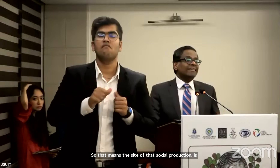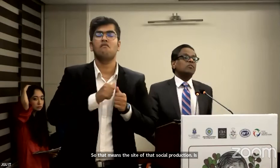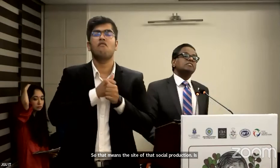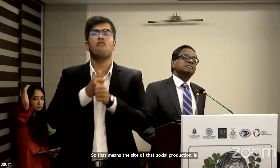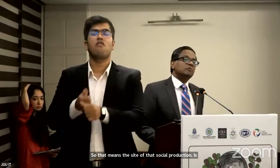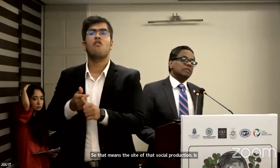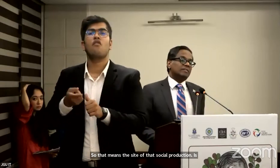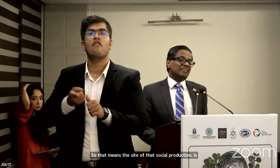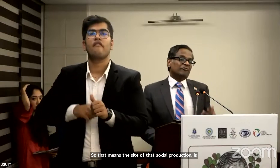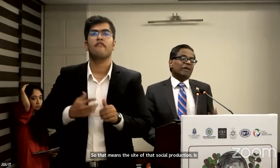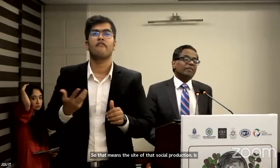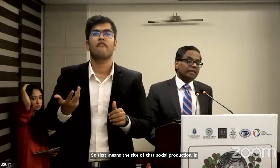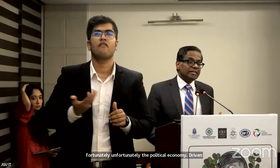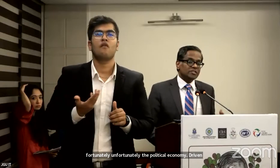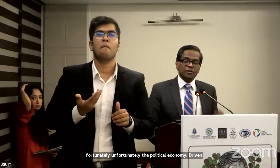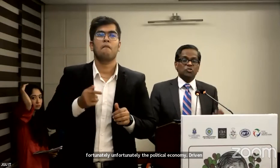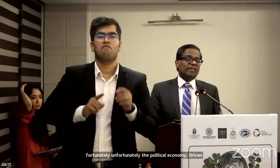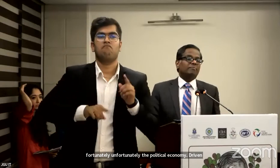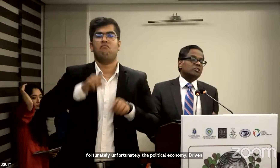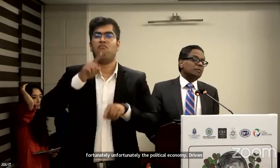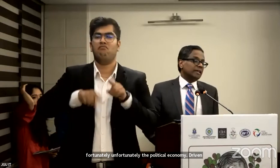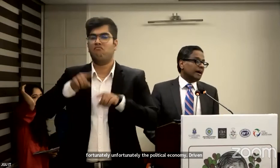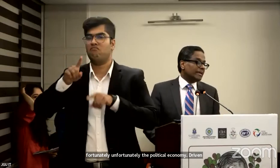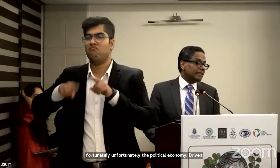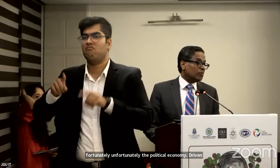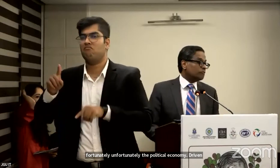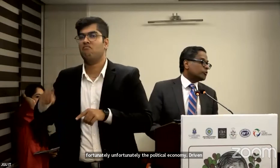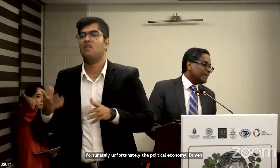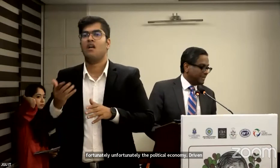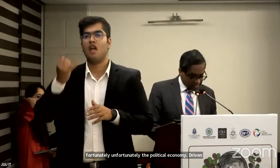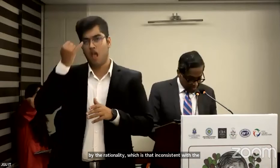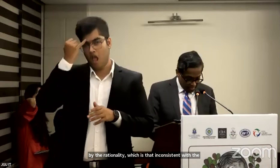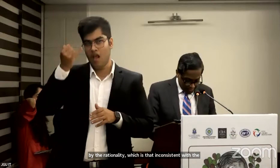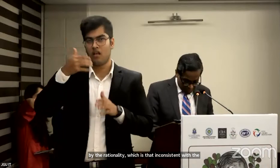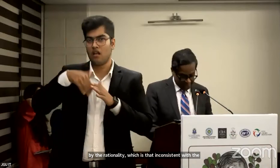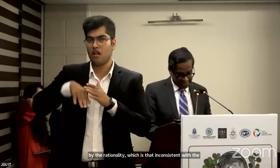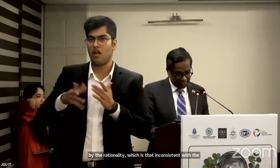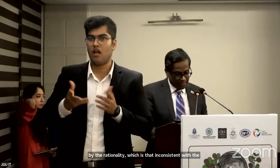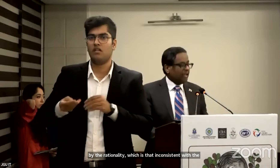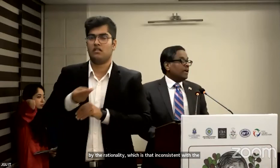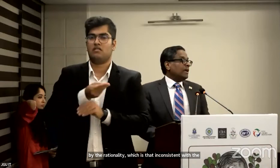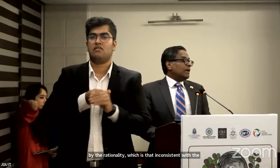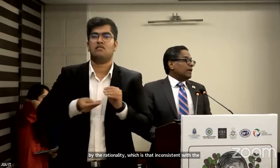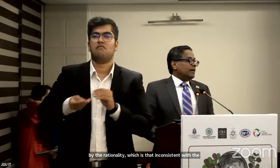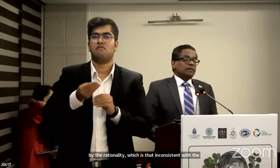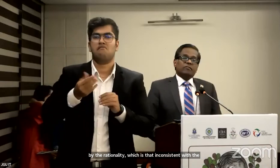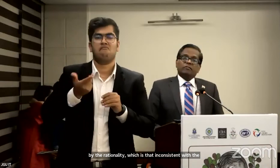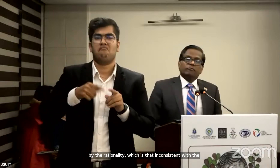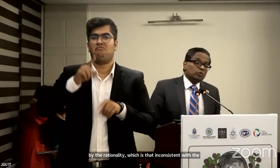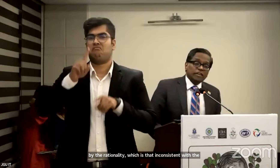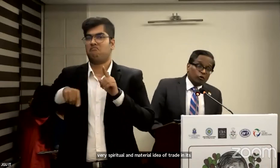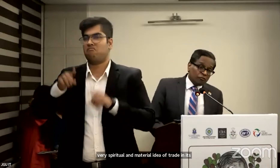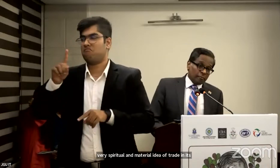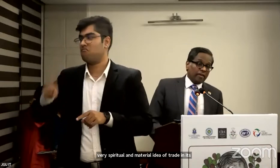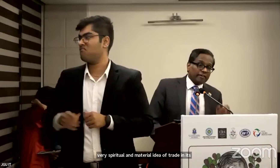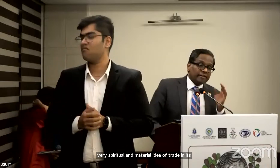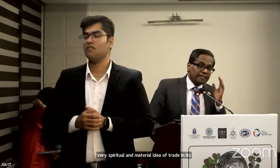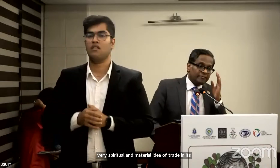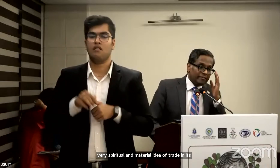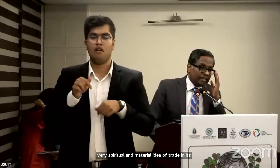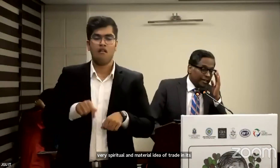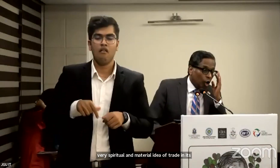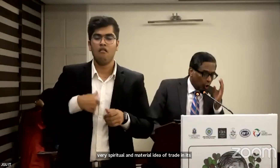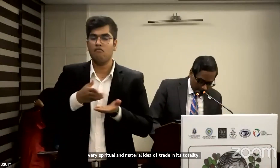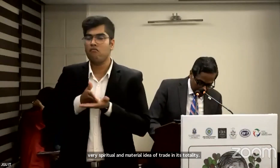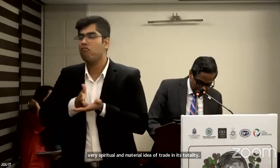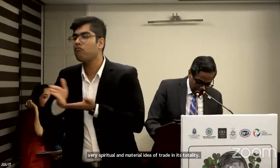that inconsistent with the very spiritual and material idea of trade in its totality. Where do we go from here? Well,